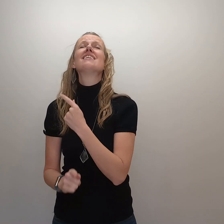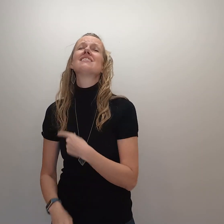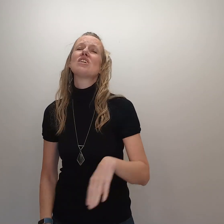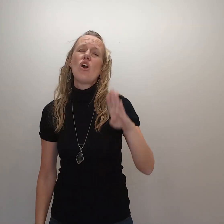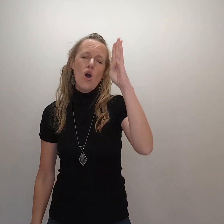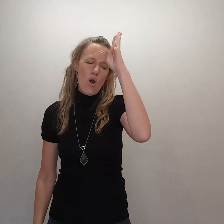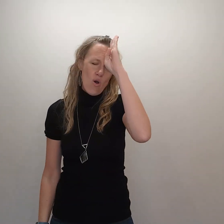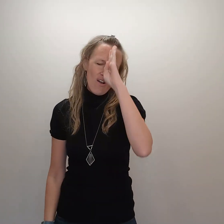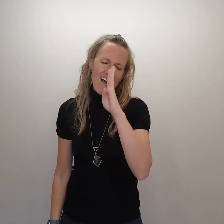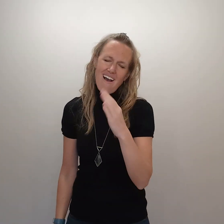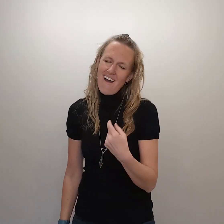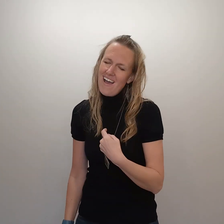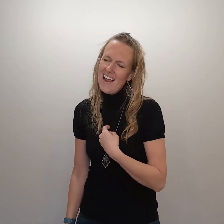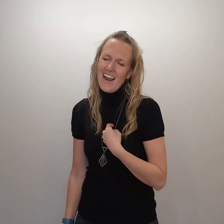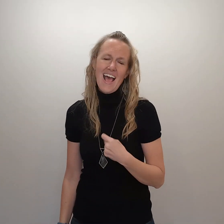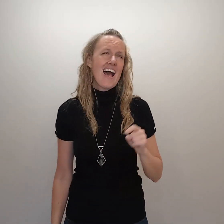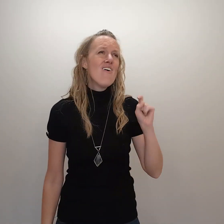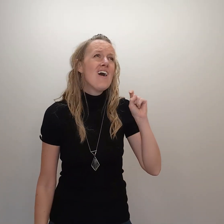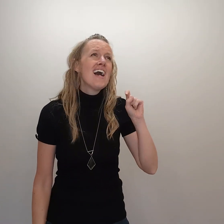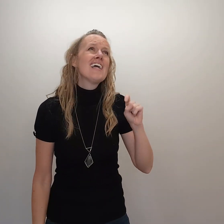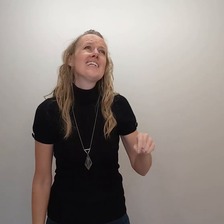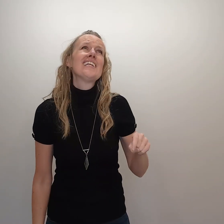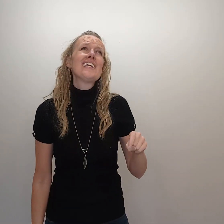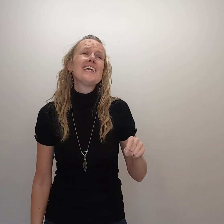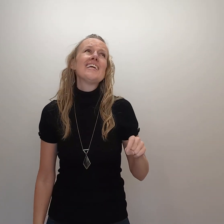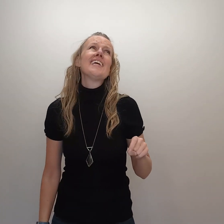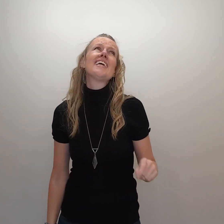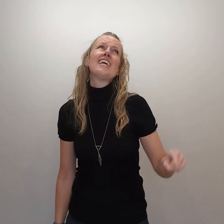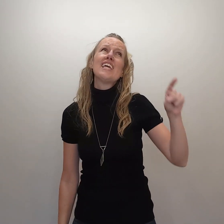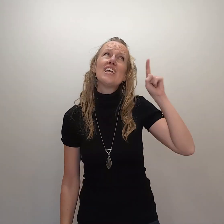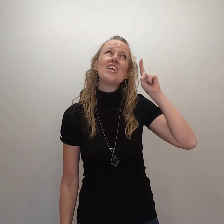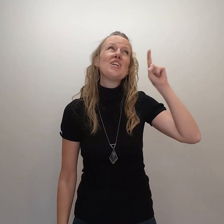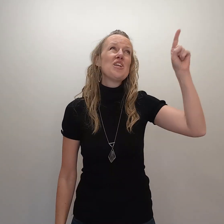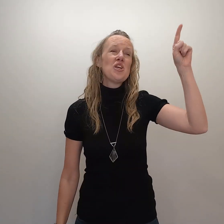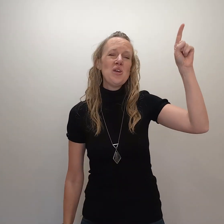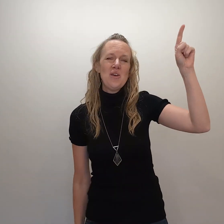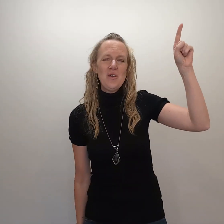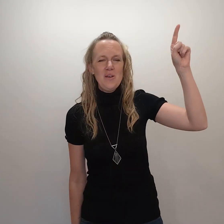righteousness. Oh God, how I need